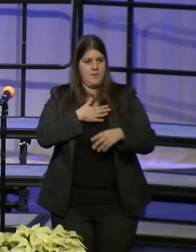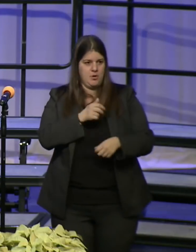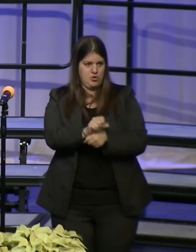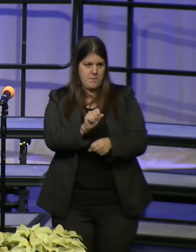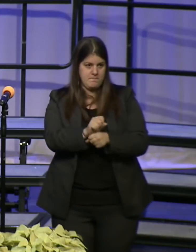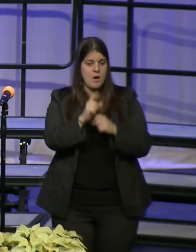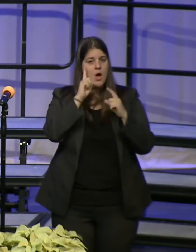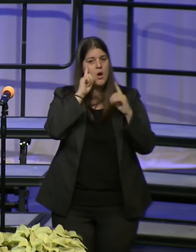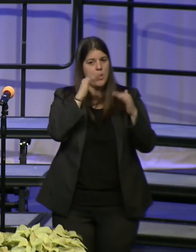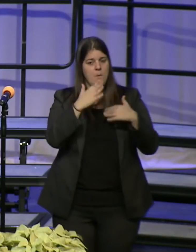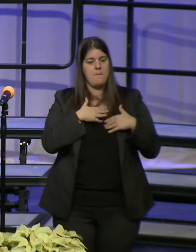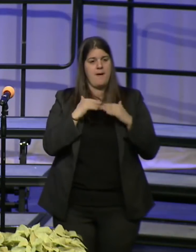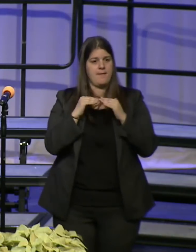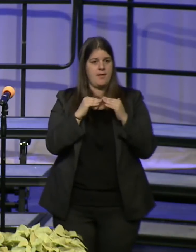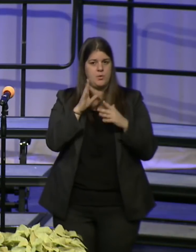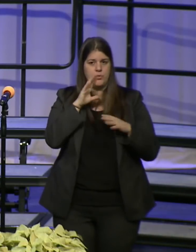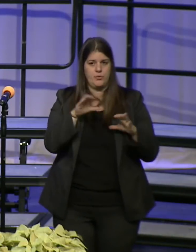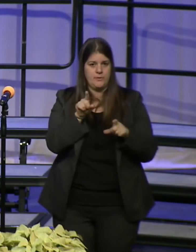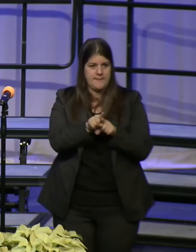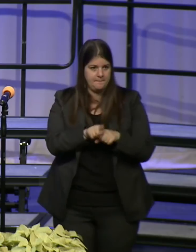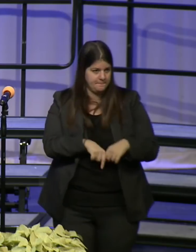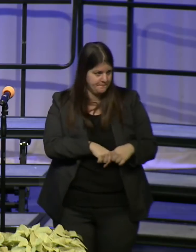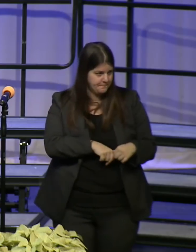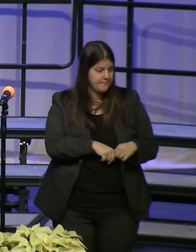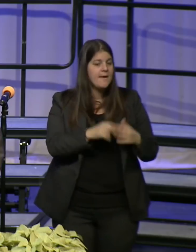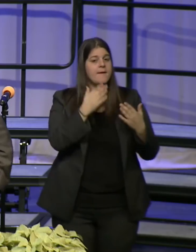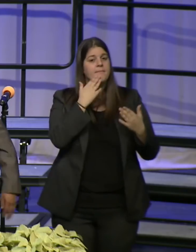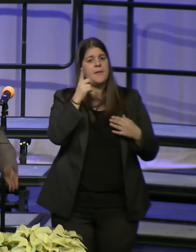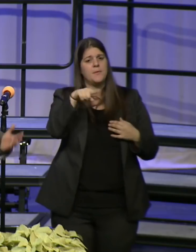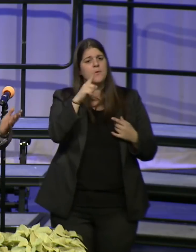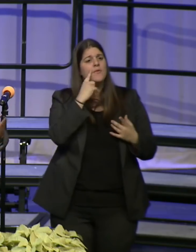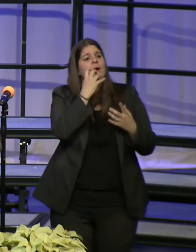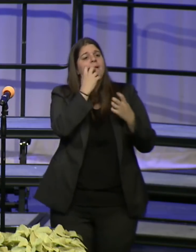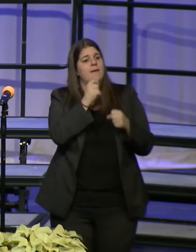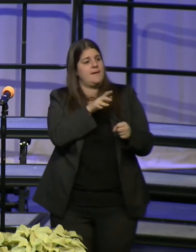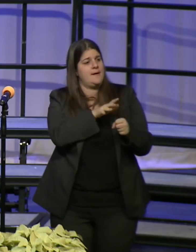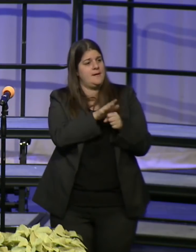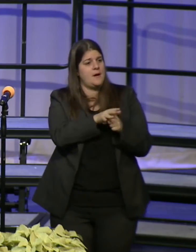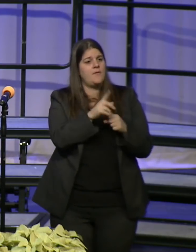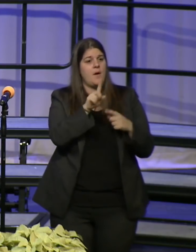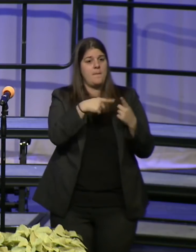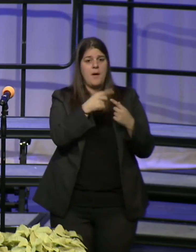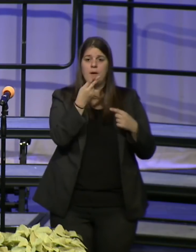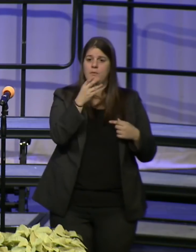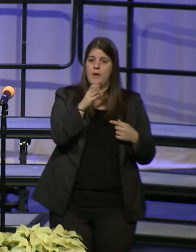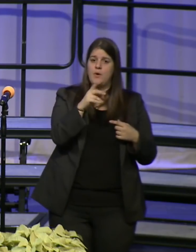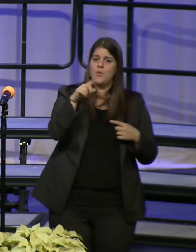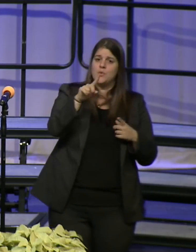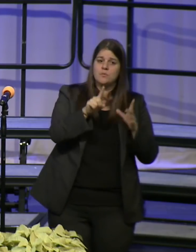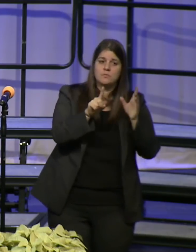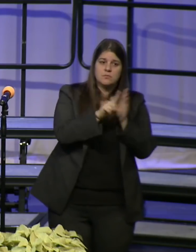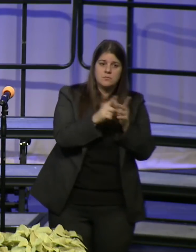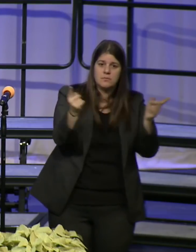all do the same. Thank you all for caring enough about Howard County to be here tonight. With your help, we'll make Howard County